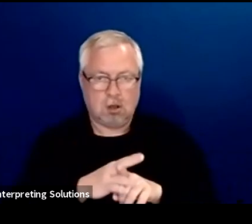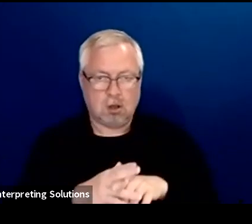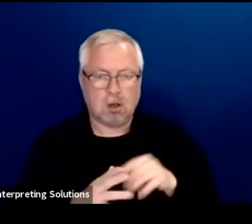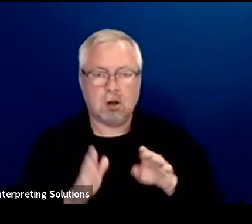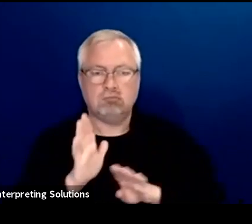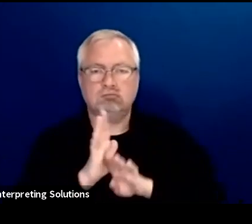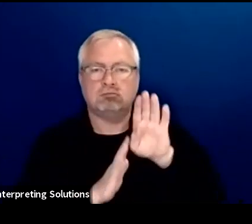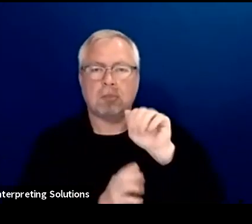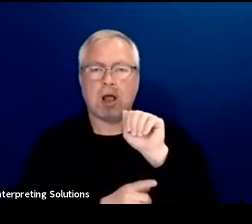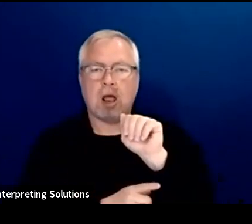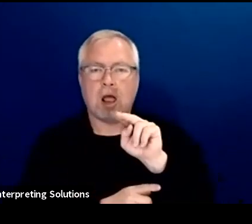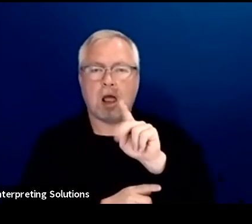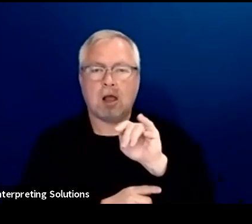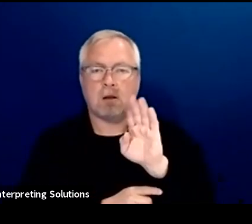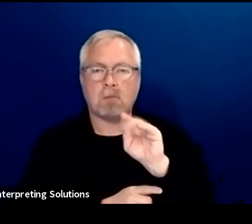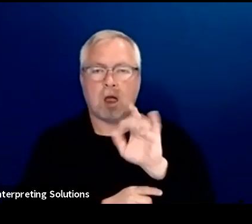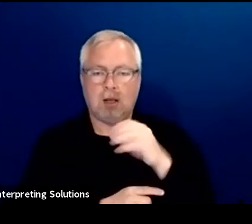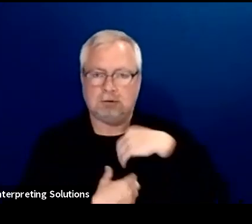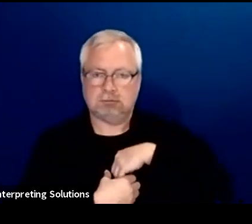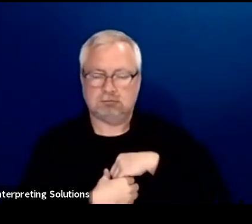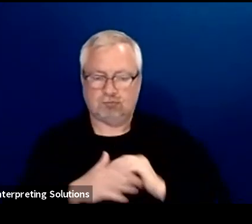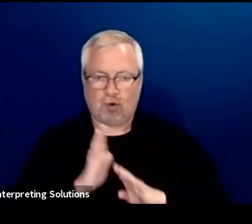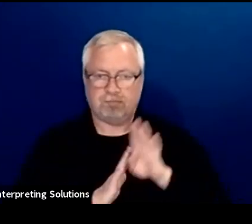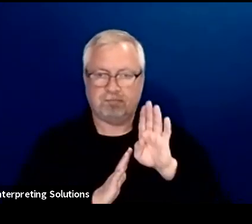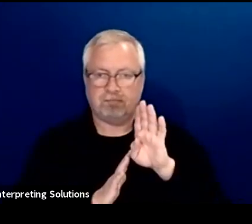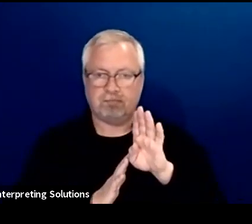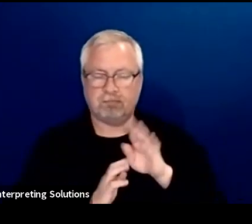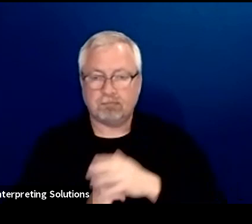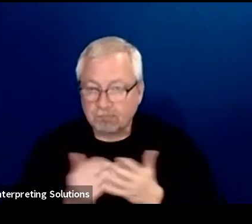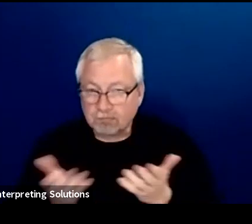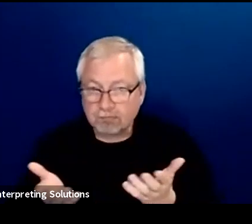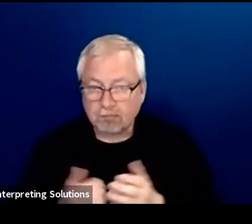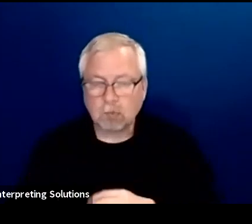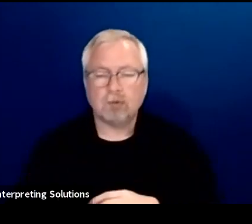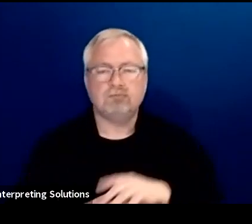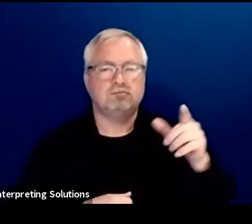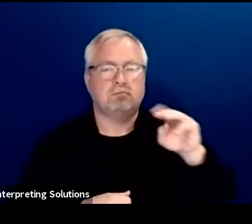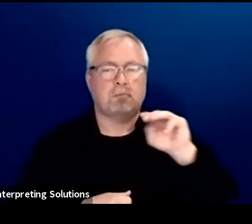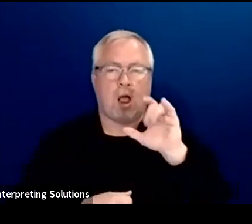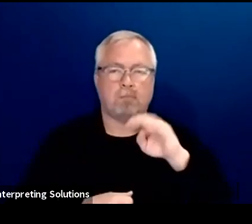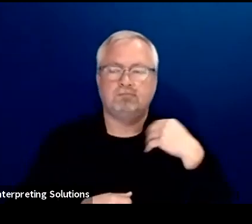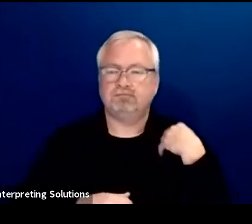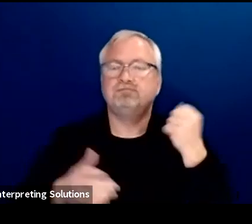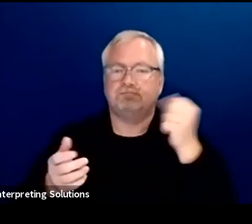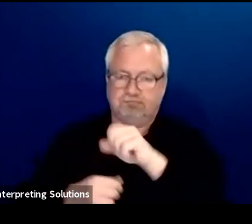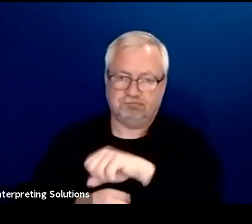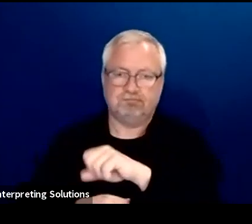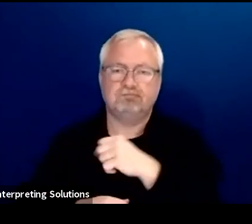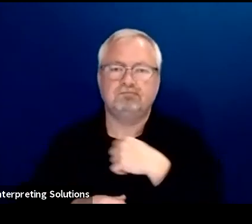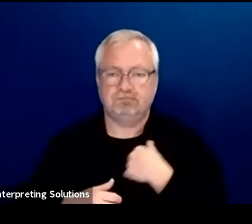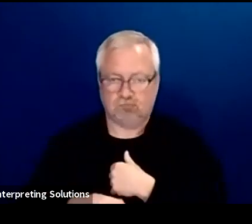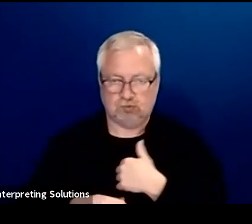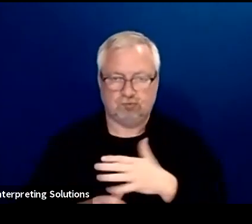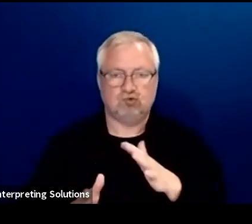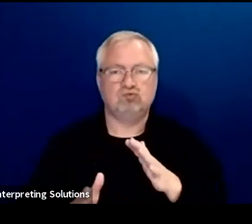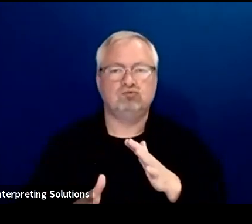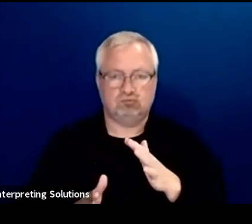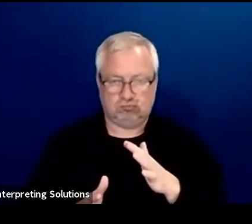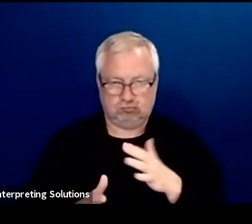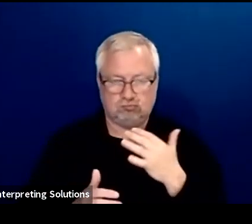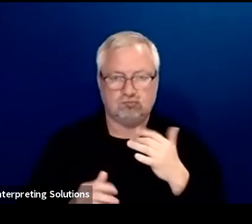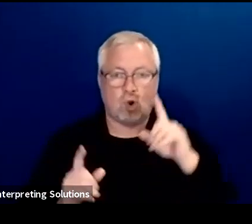Yes, we are. The governor has spoken about some of the work groups that he has tasked with taking advantage of this